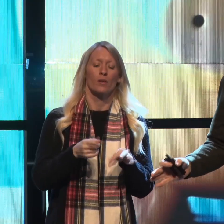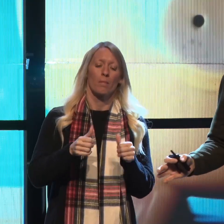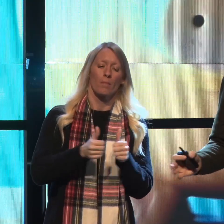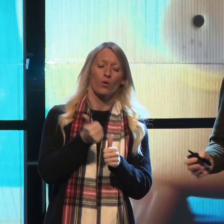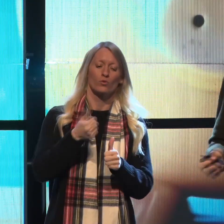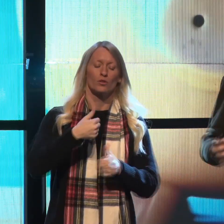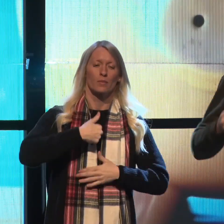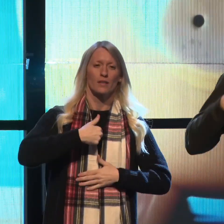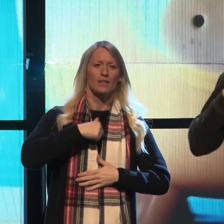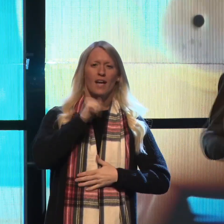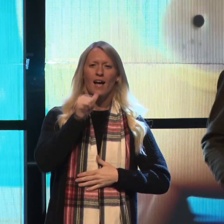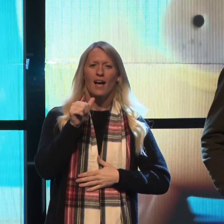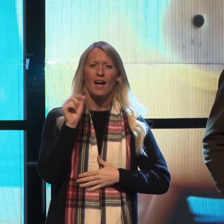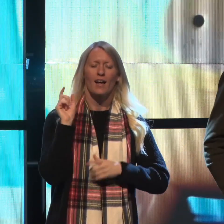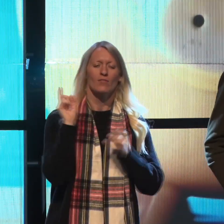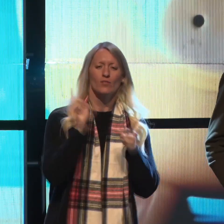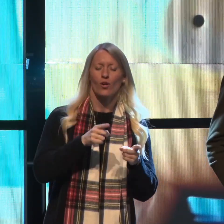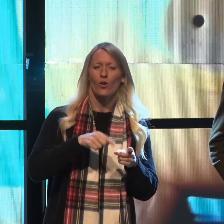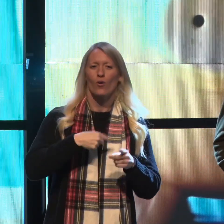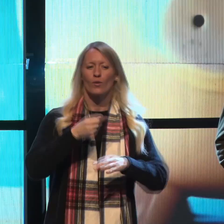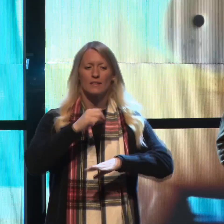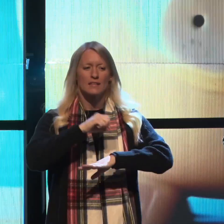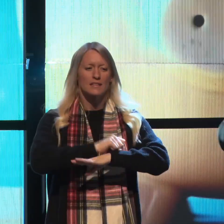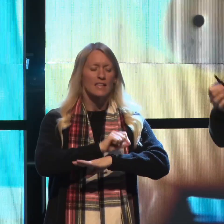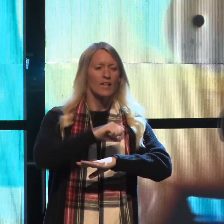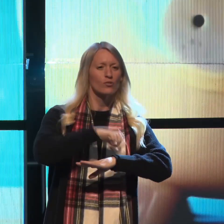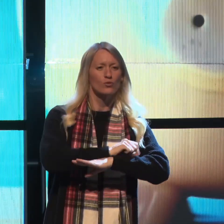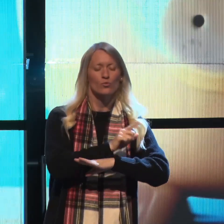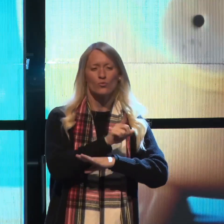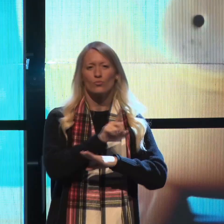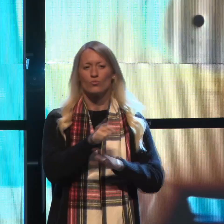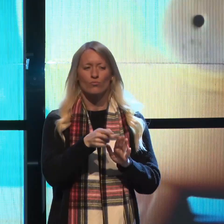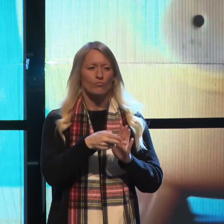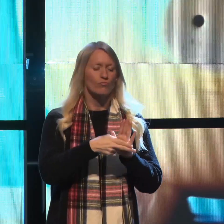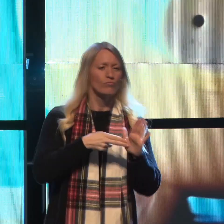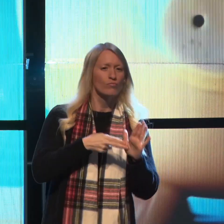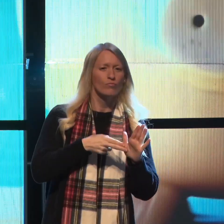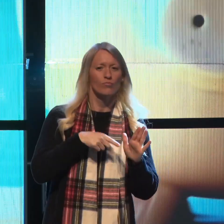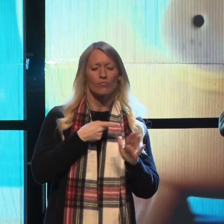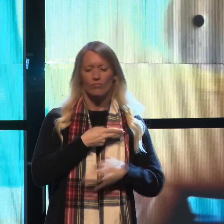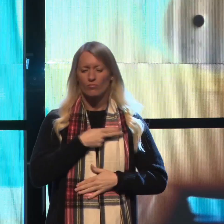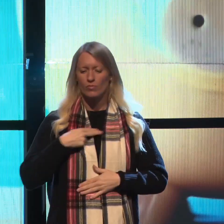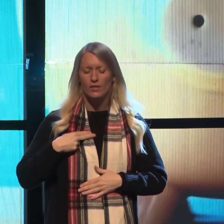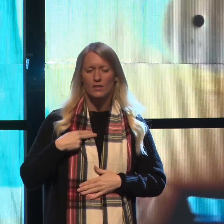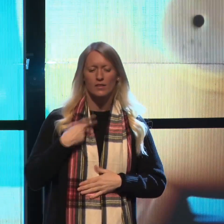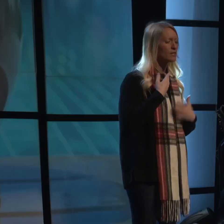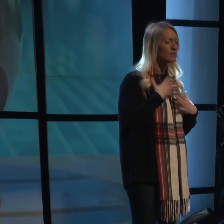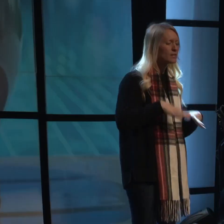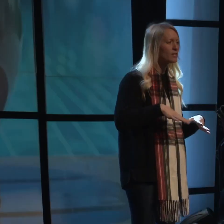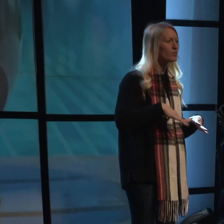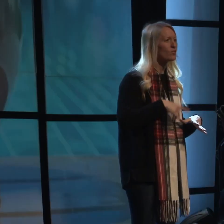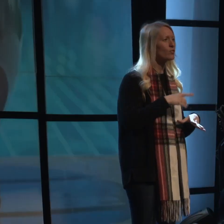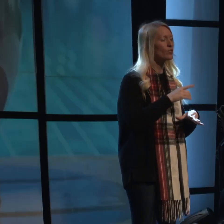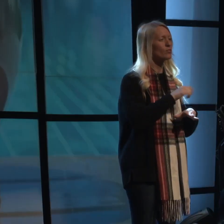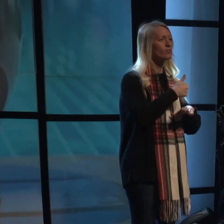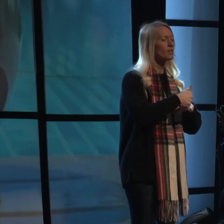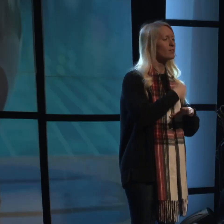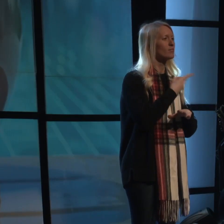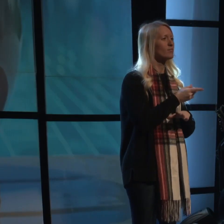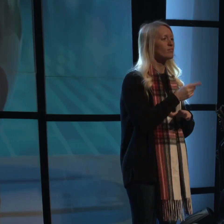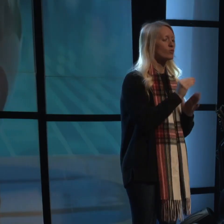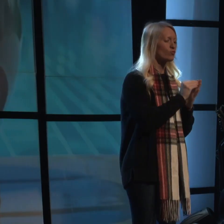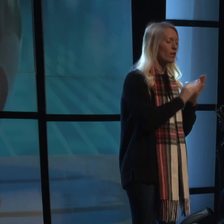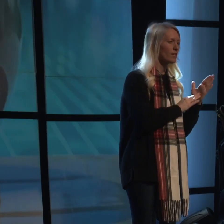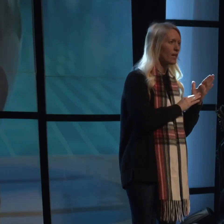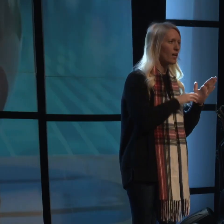okay? You don't have to get a t-shirt made, post it on your Facebook, but just write it down. And then just put it somewhere visible and revisit it weekly.